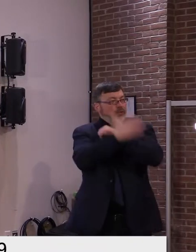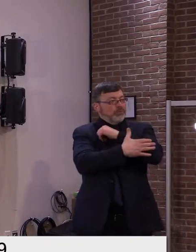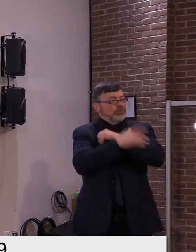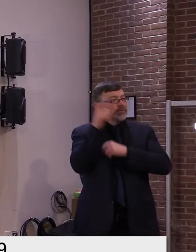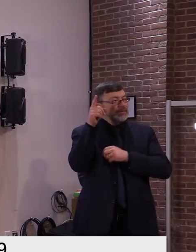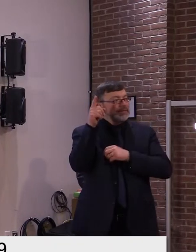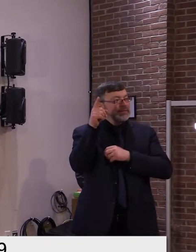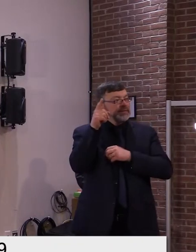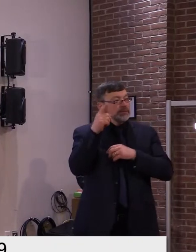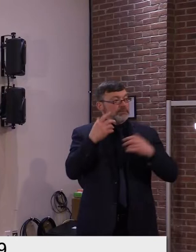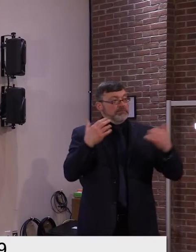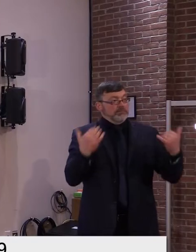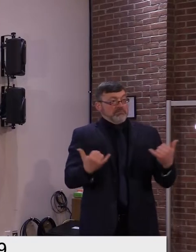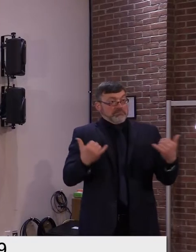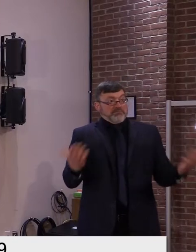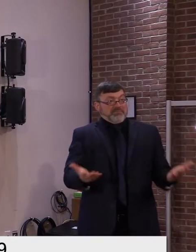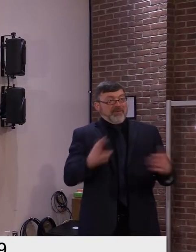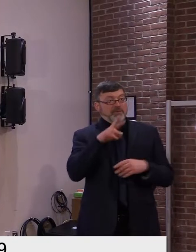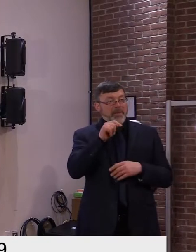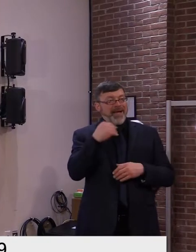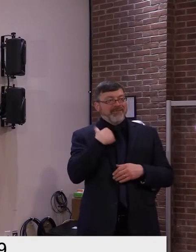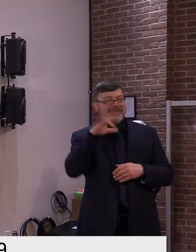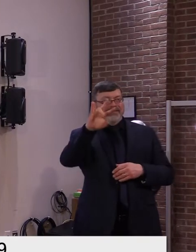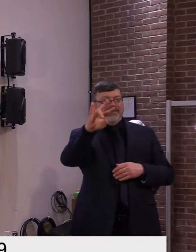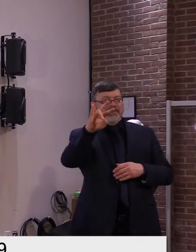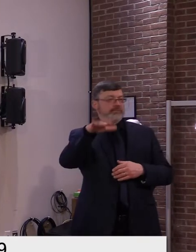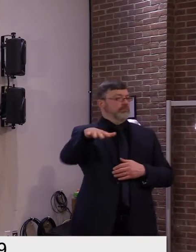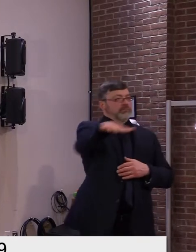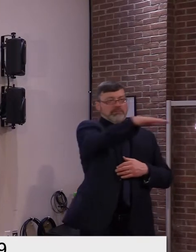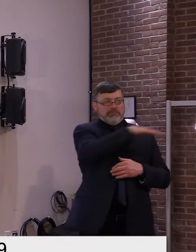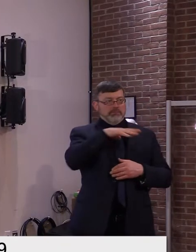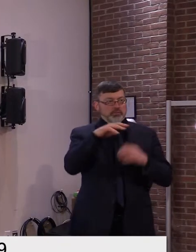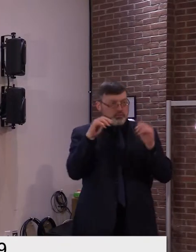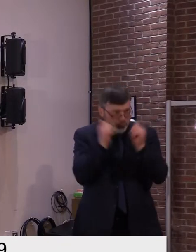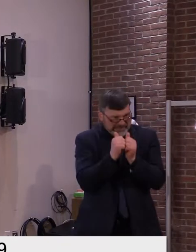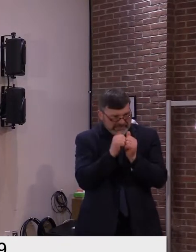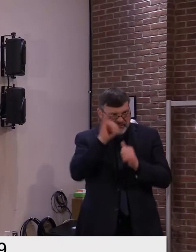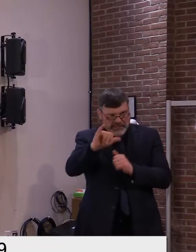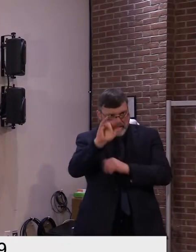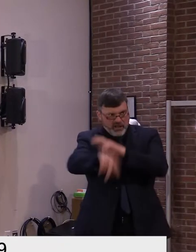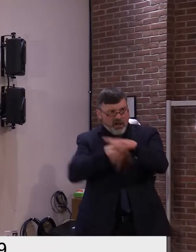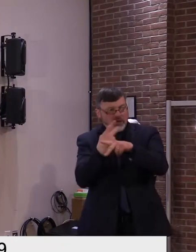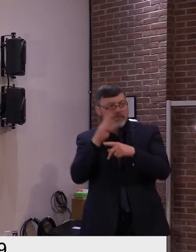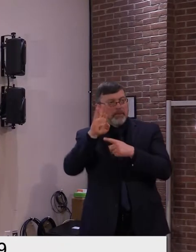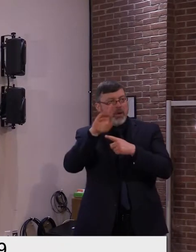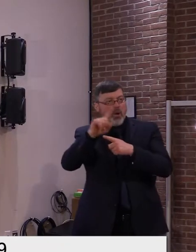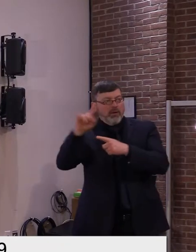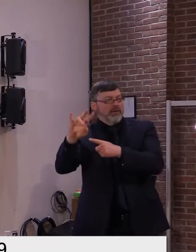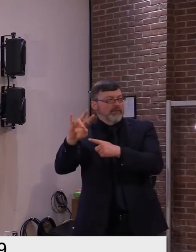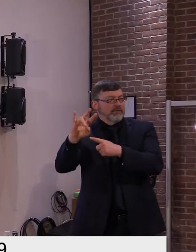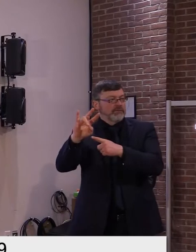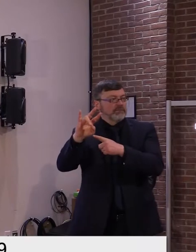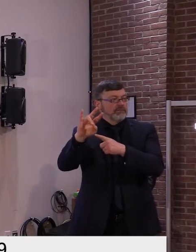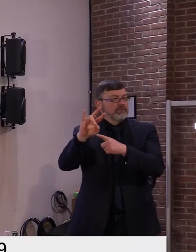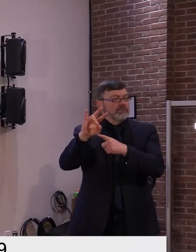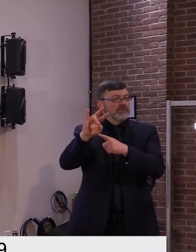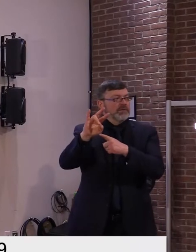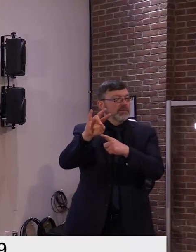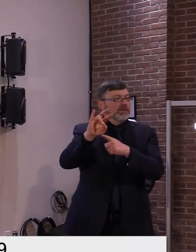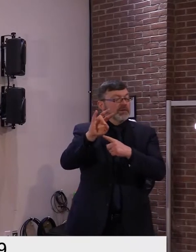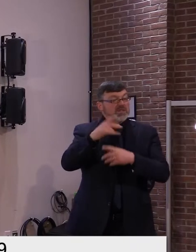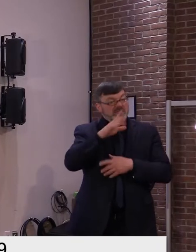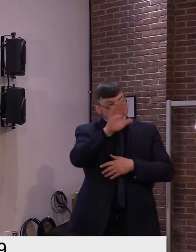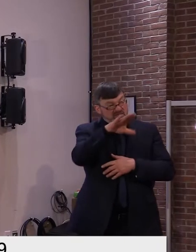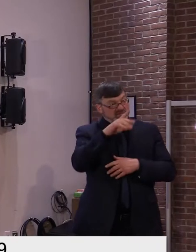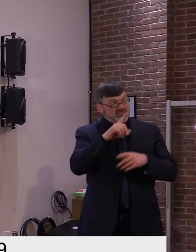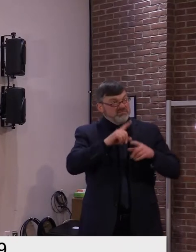Not unusual, I should add, when you look across the country. As we've said before, the discovery